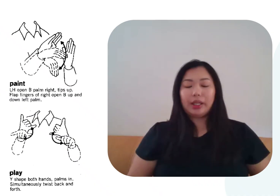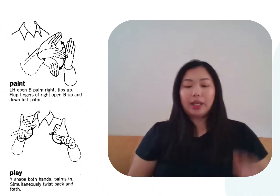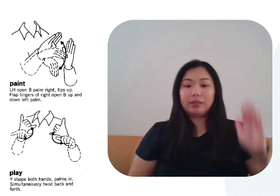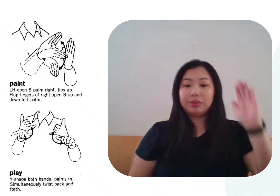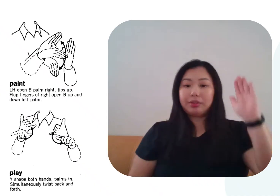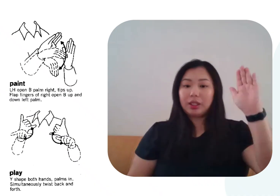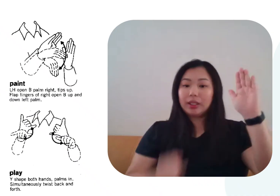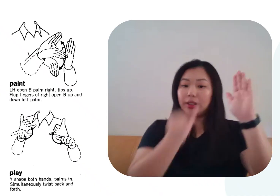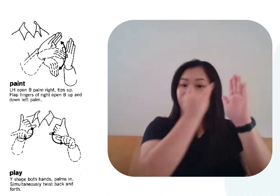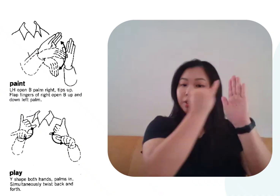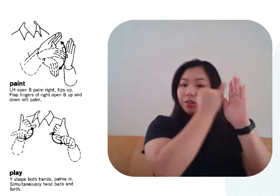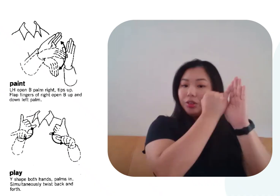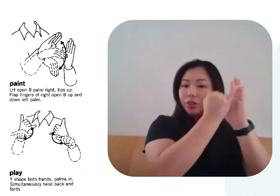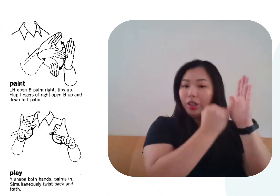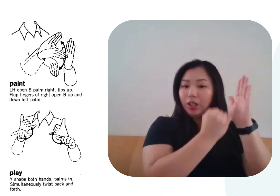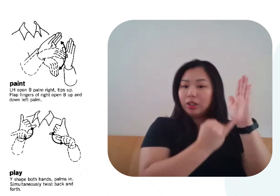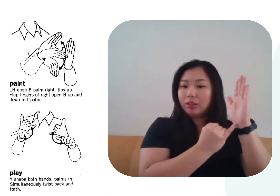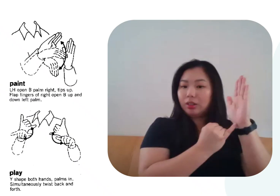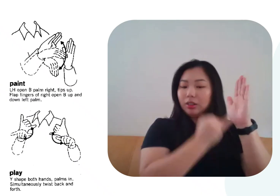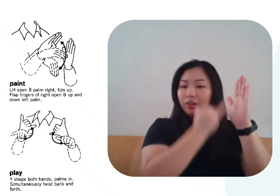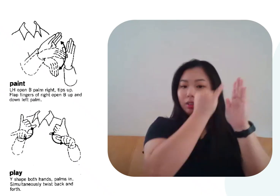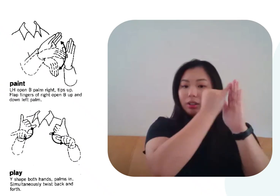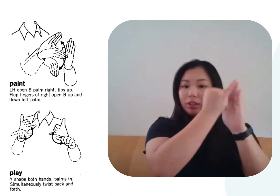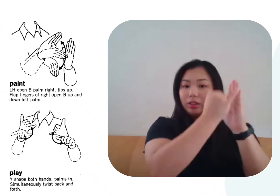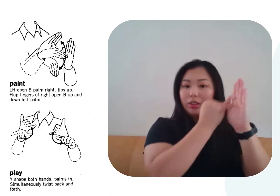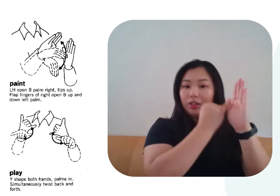So we have draw,